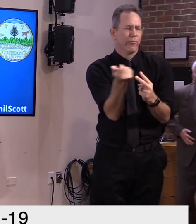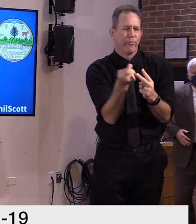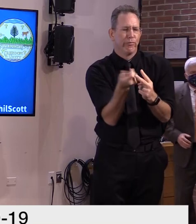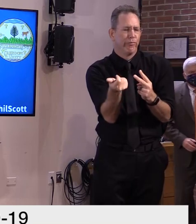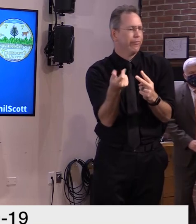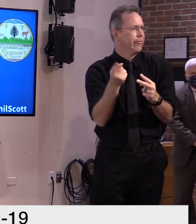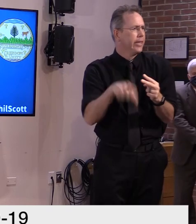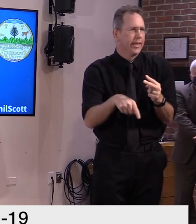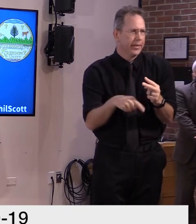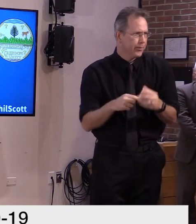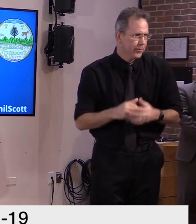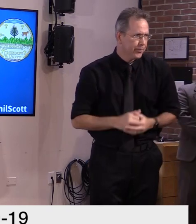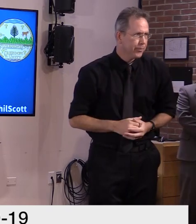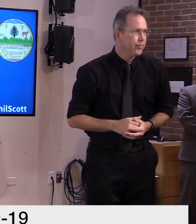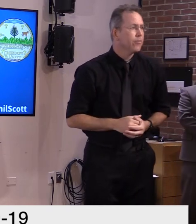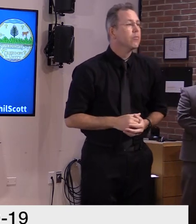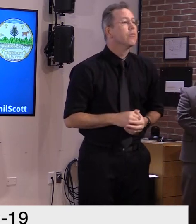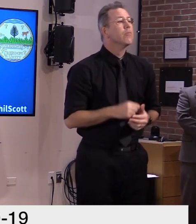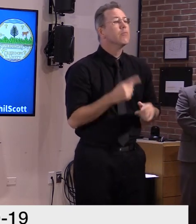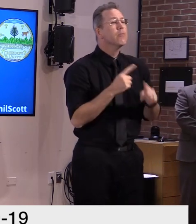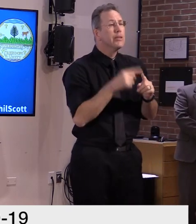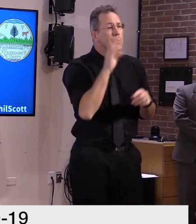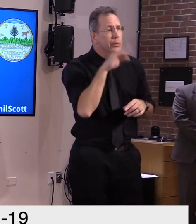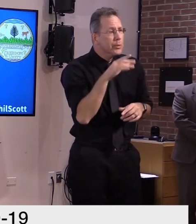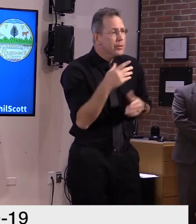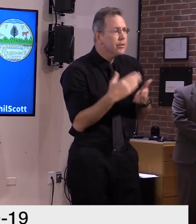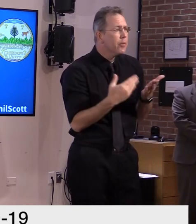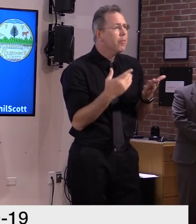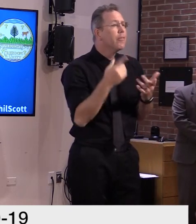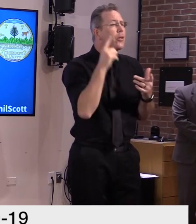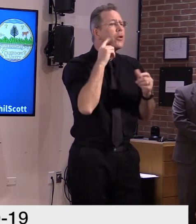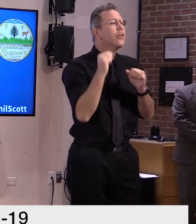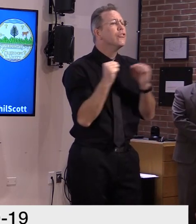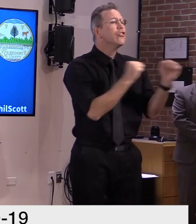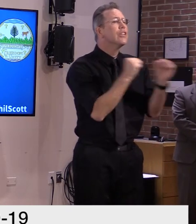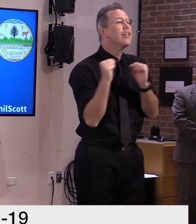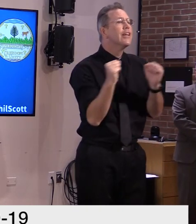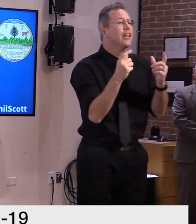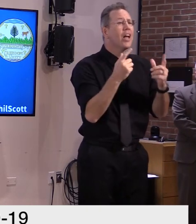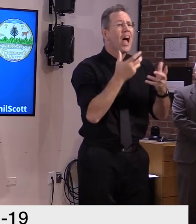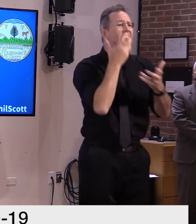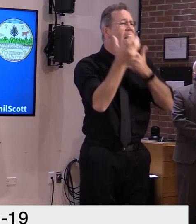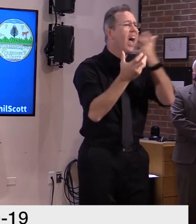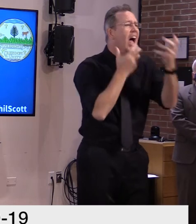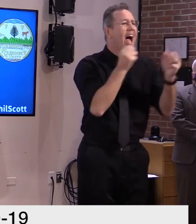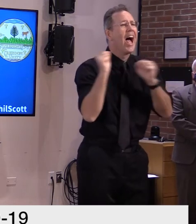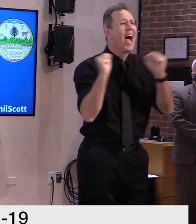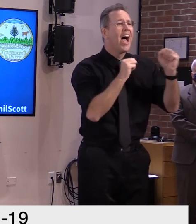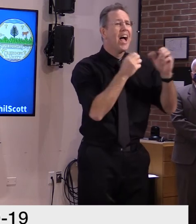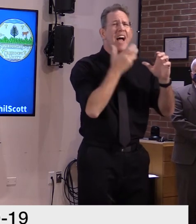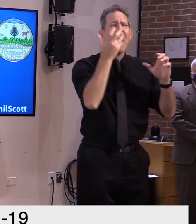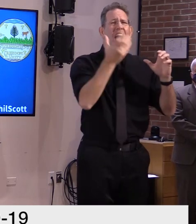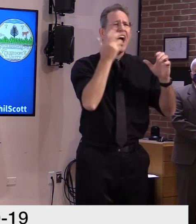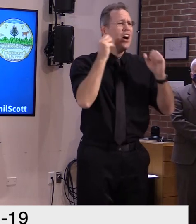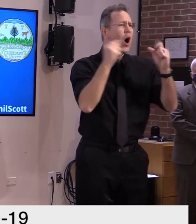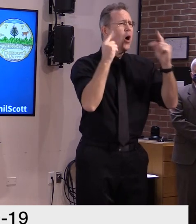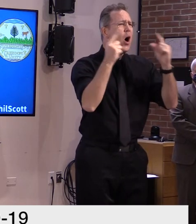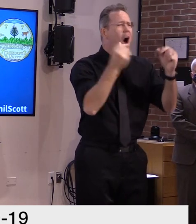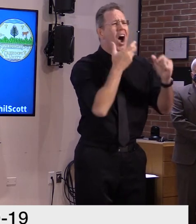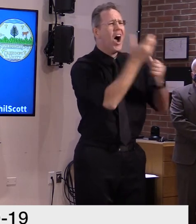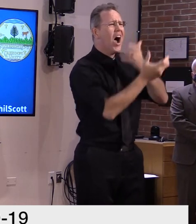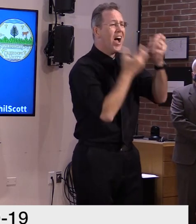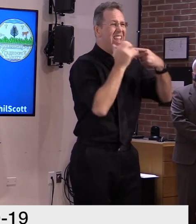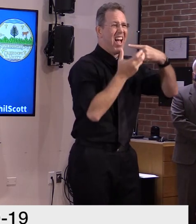risk of transmission associated with vocalization, cheerleading squads may not perform vocal routines in practice sessions